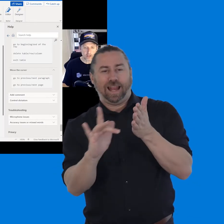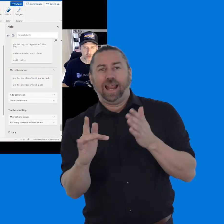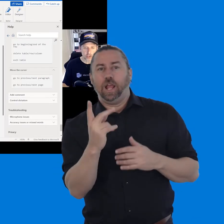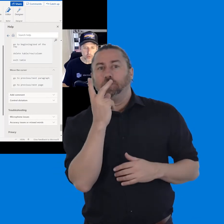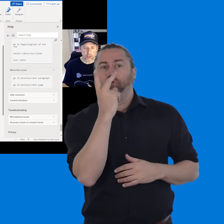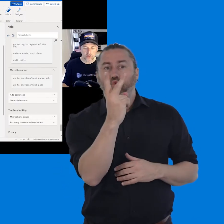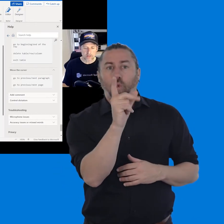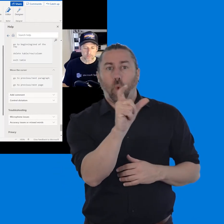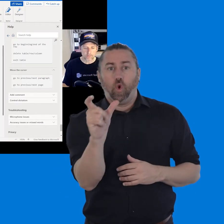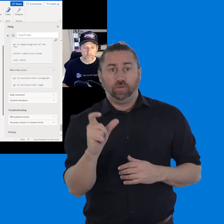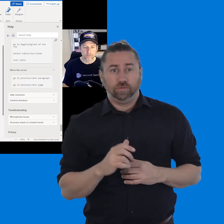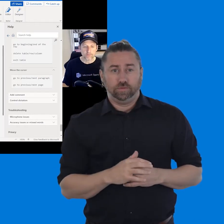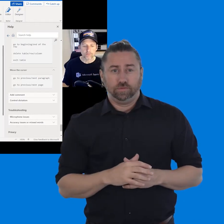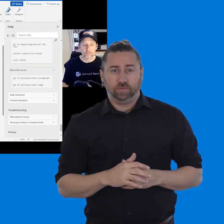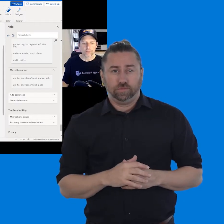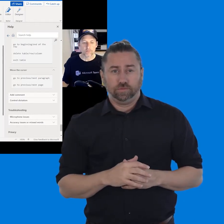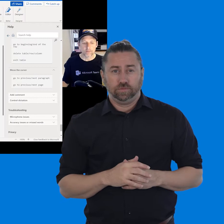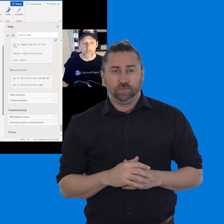Delete 2 words.